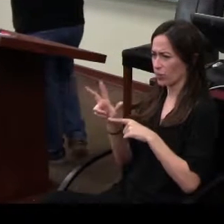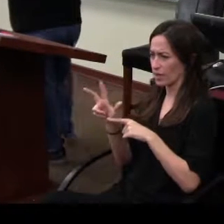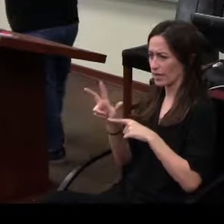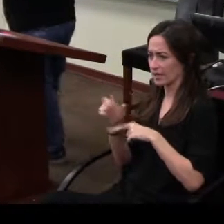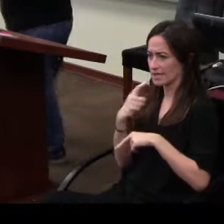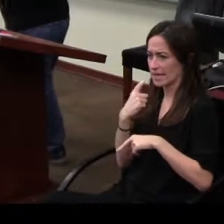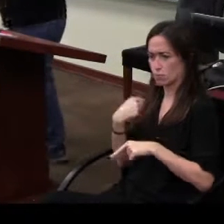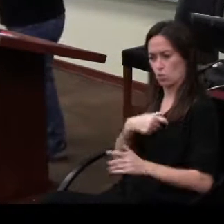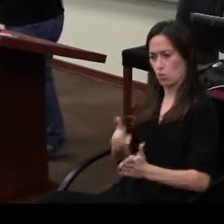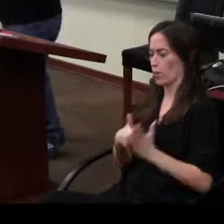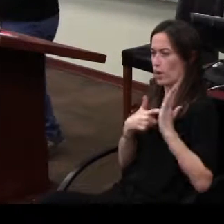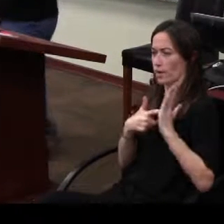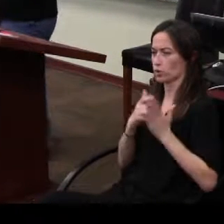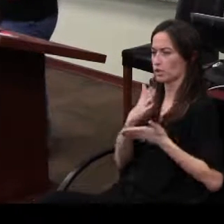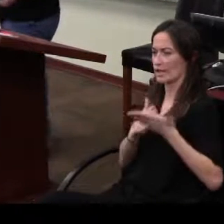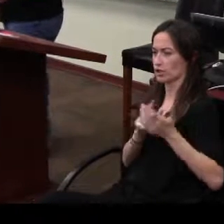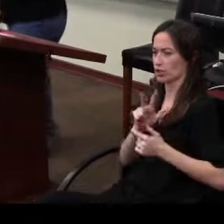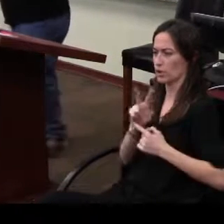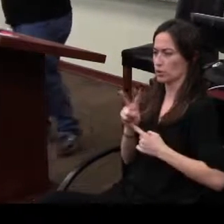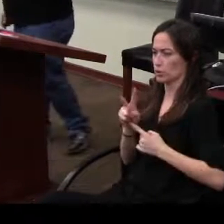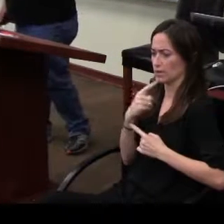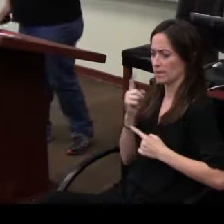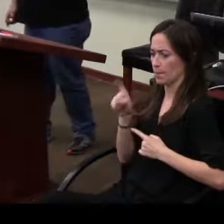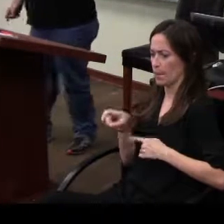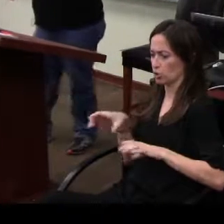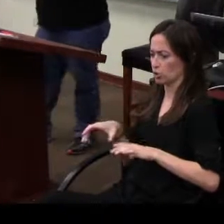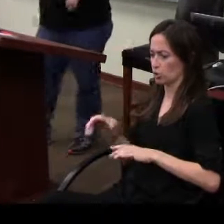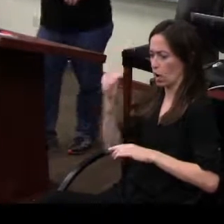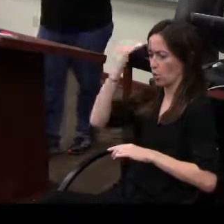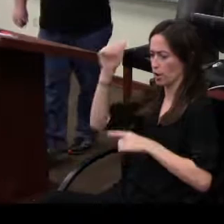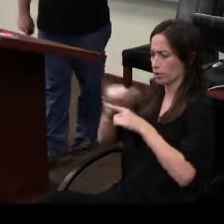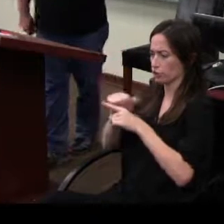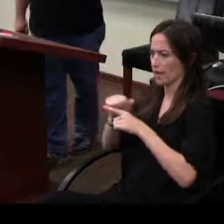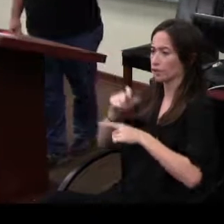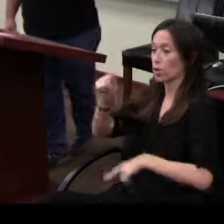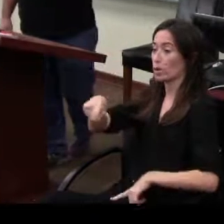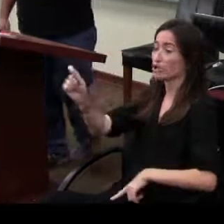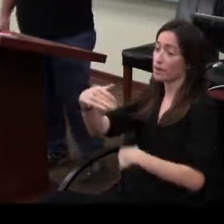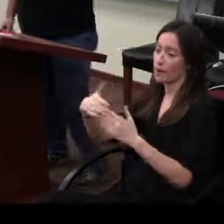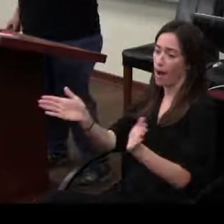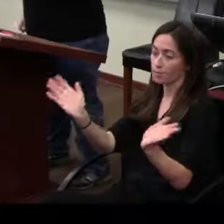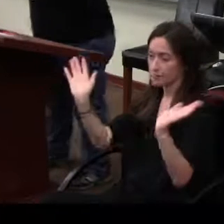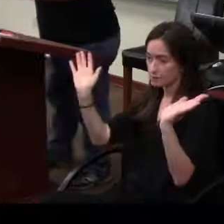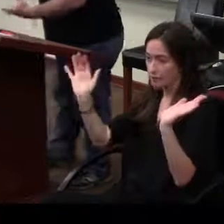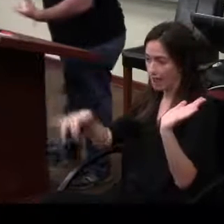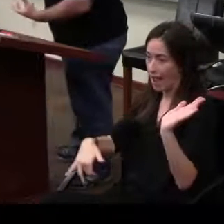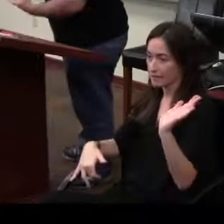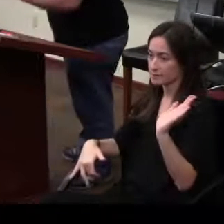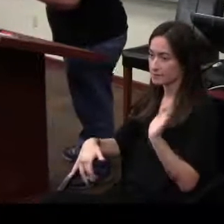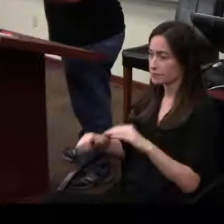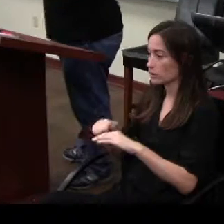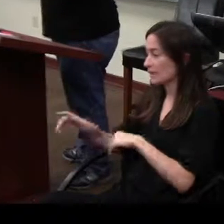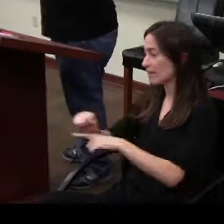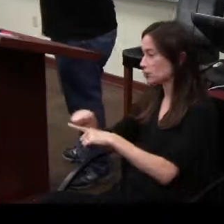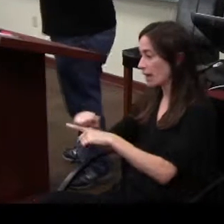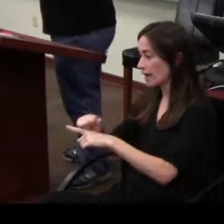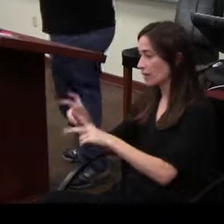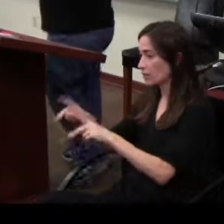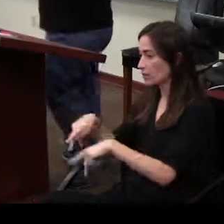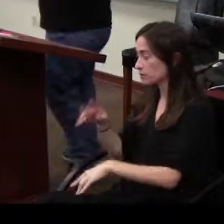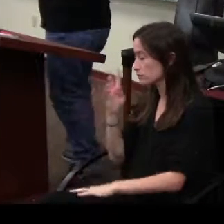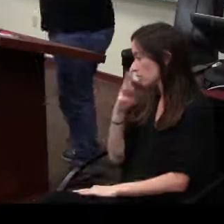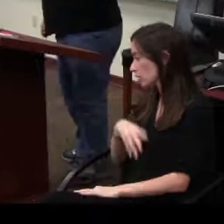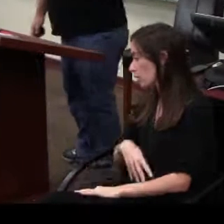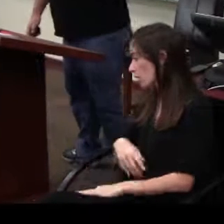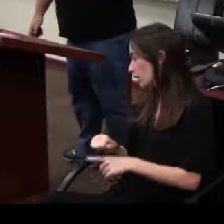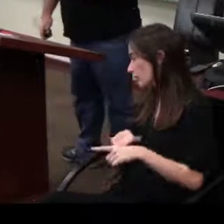that. Section 3.2 says you have to do awareness training, right? So what do? We check the box, right? But if you think about what's going on, they're attacking